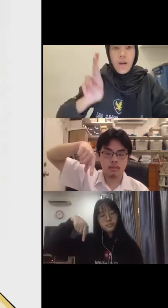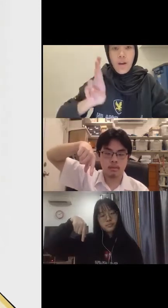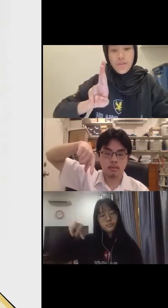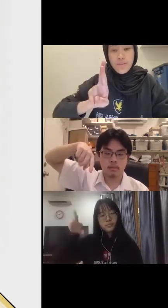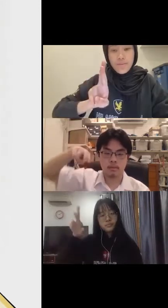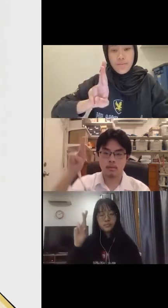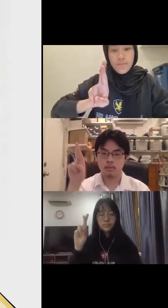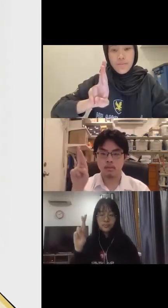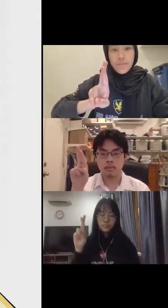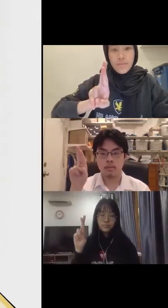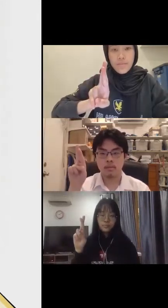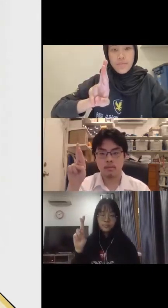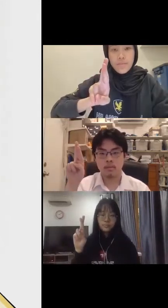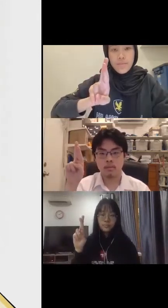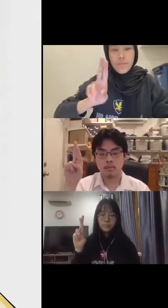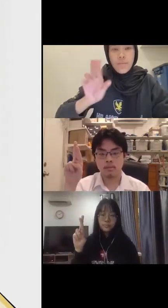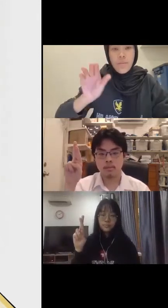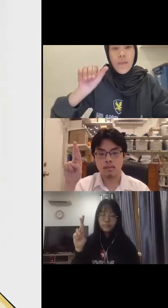R,